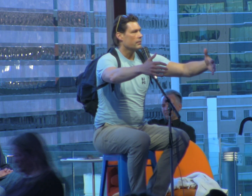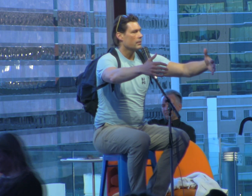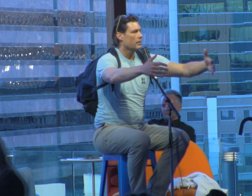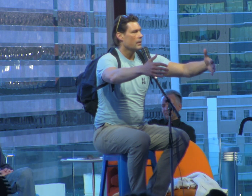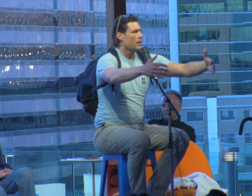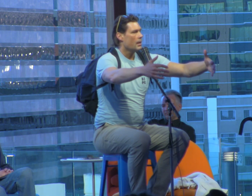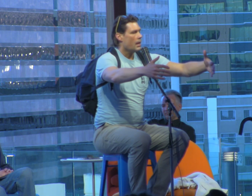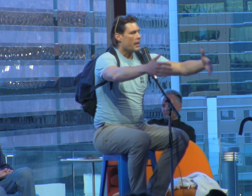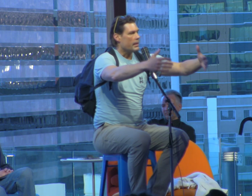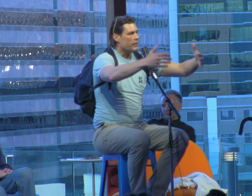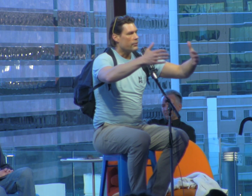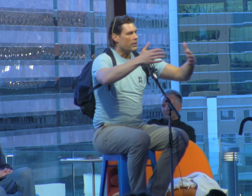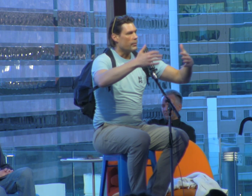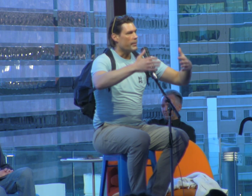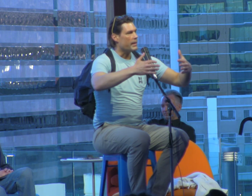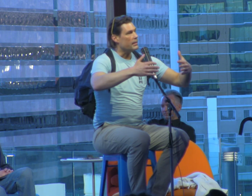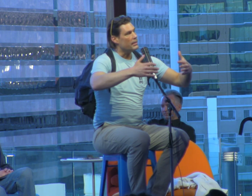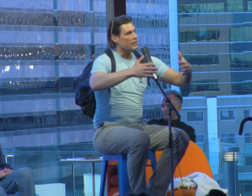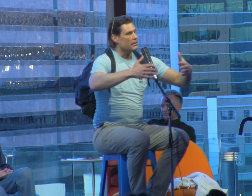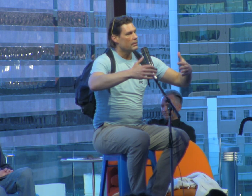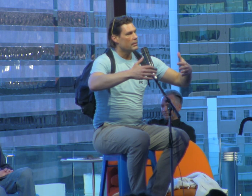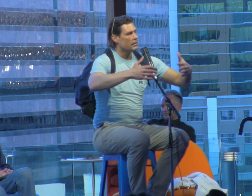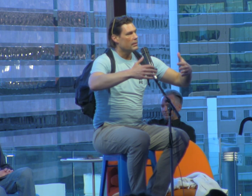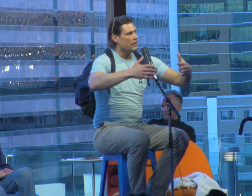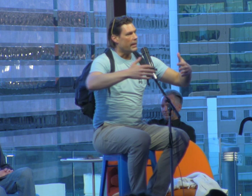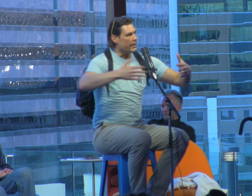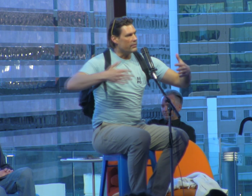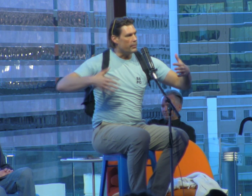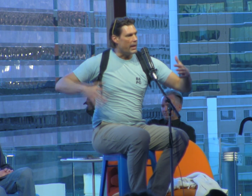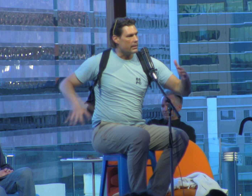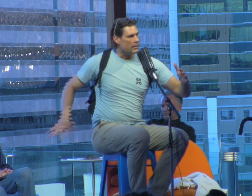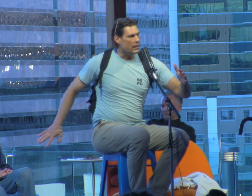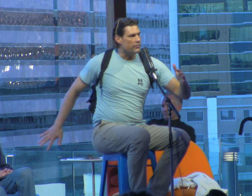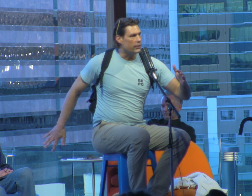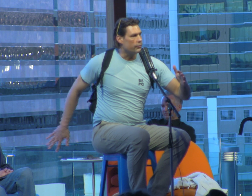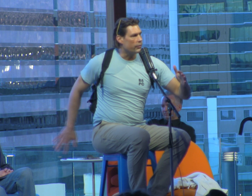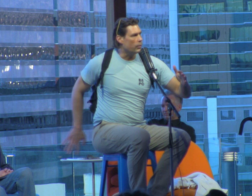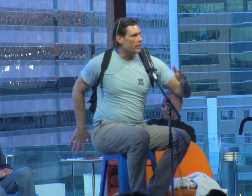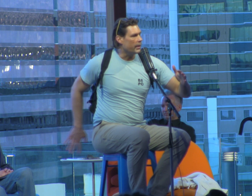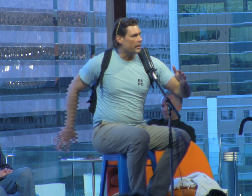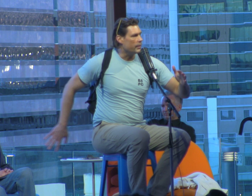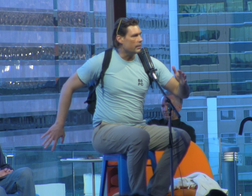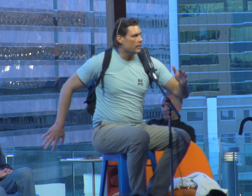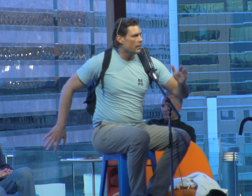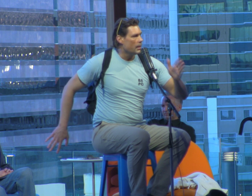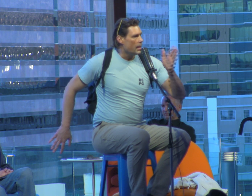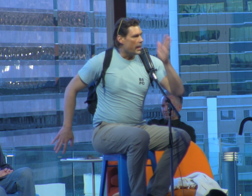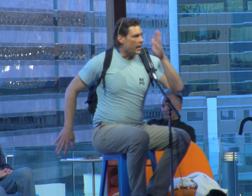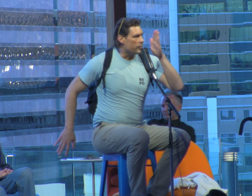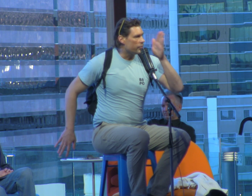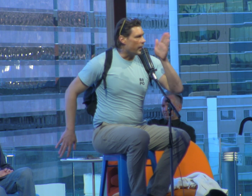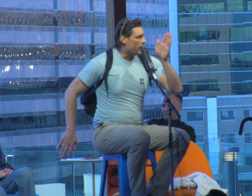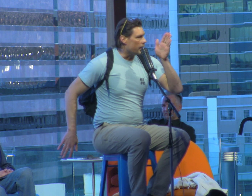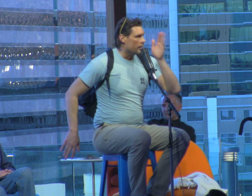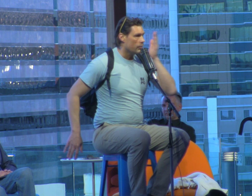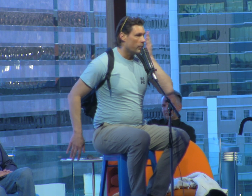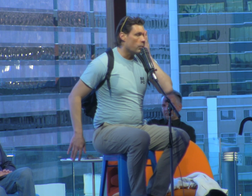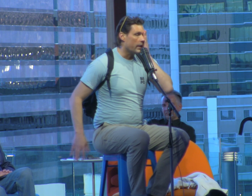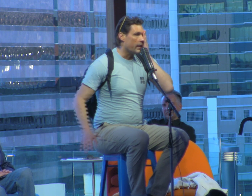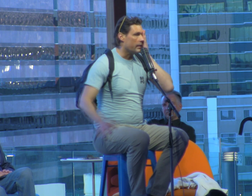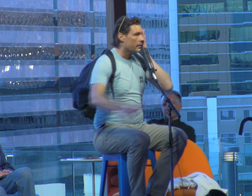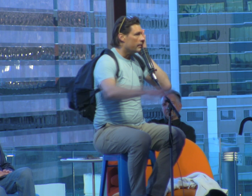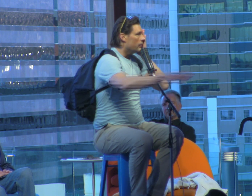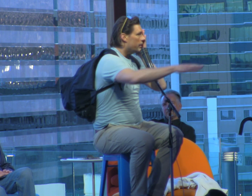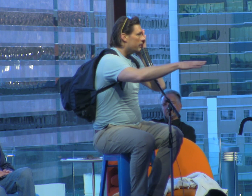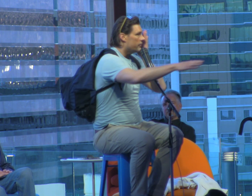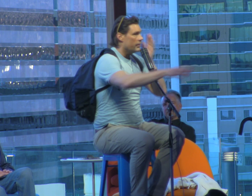feet. And then they start coming back in again. And I step back and I feel for the wall behind me. And I'm scanning with one